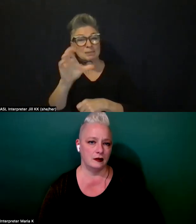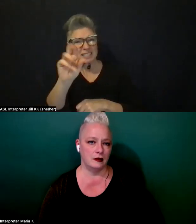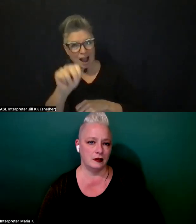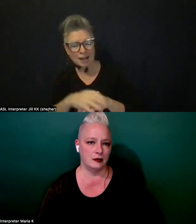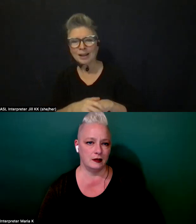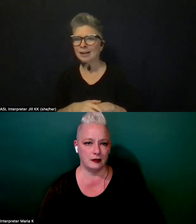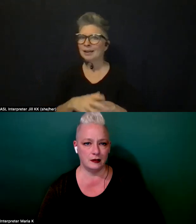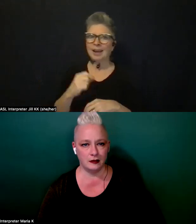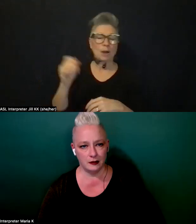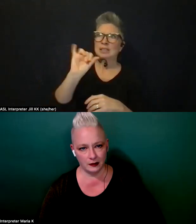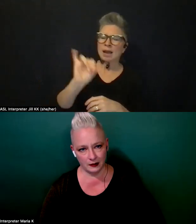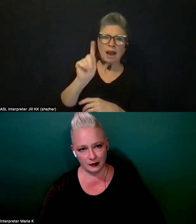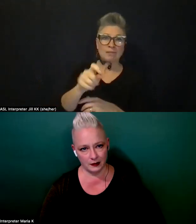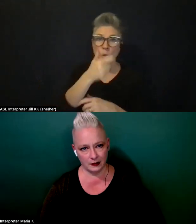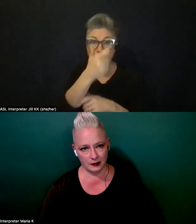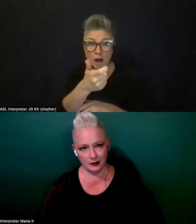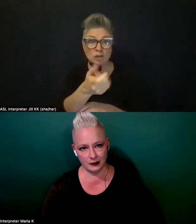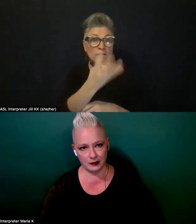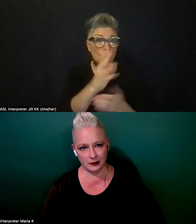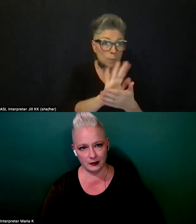4 movies. There's 4 new movies coming up.